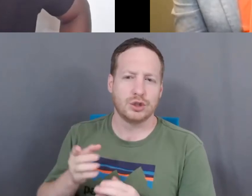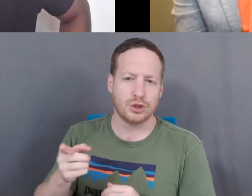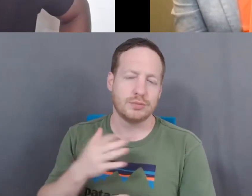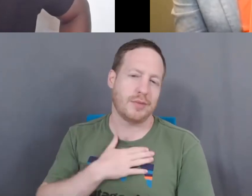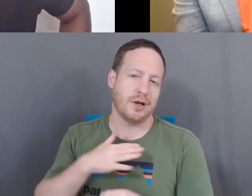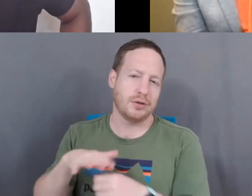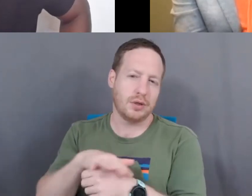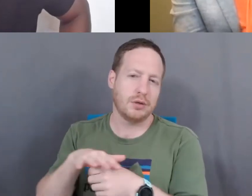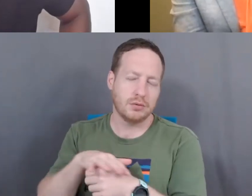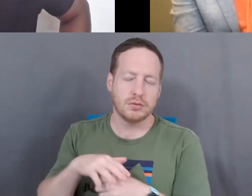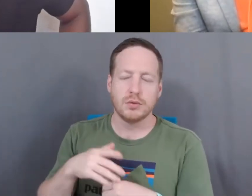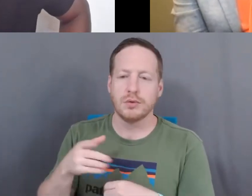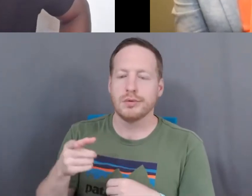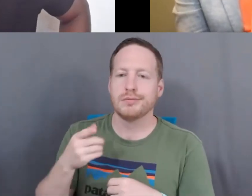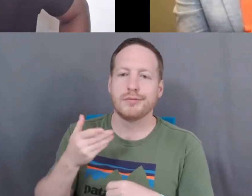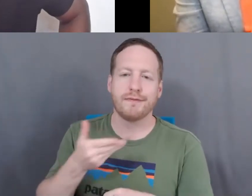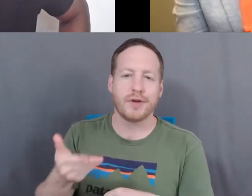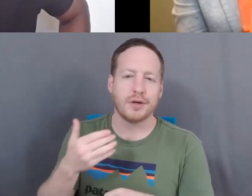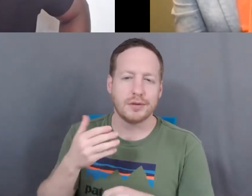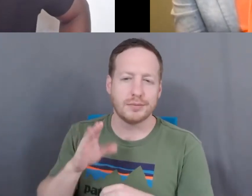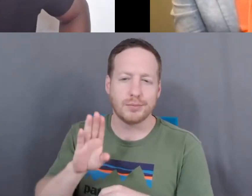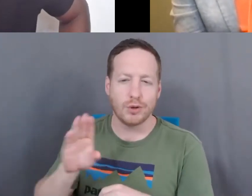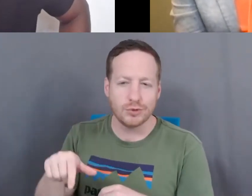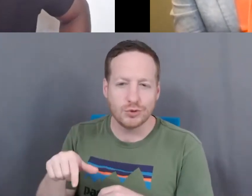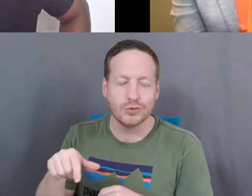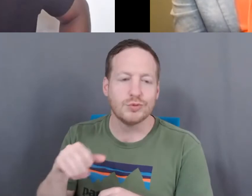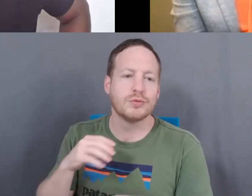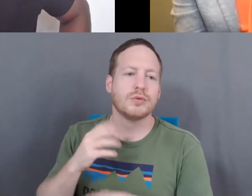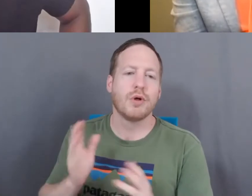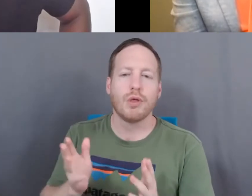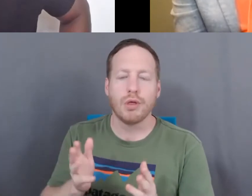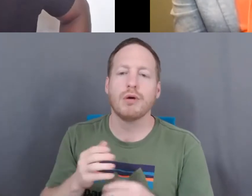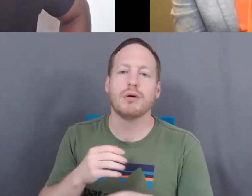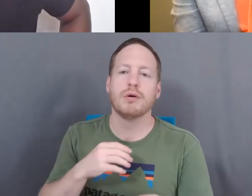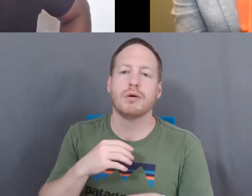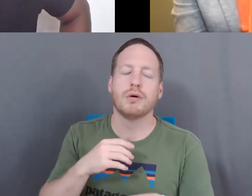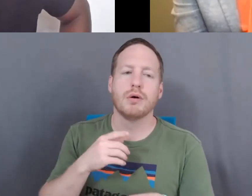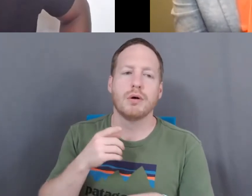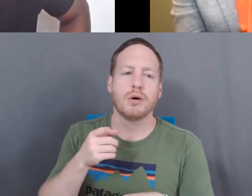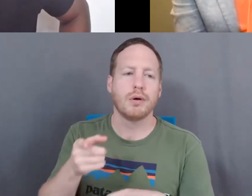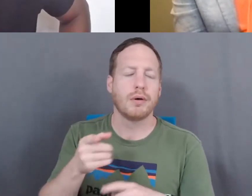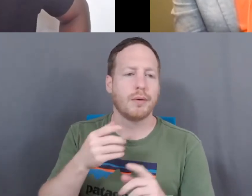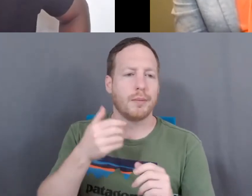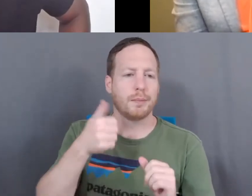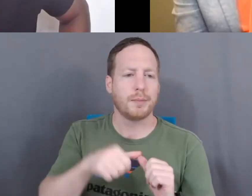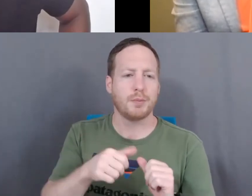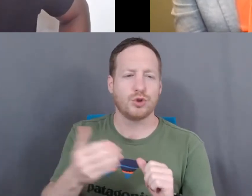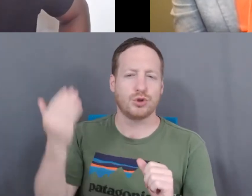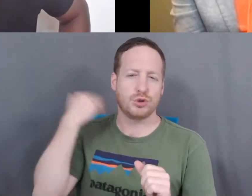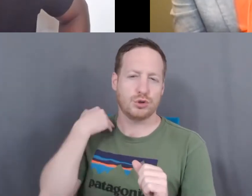Island senator, excuse the interpreter, in that area. I was invited to a barbecue and I was just having a conversation with them.